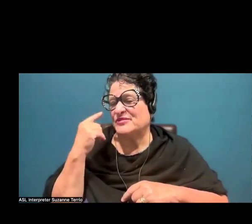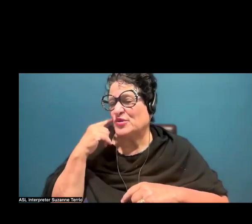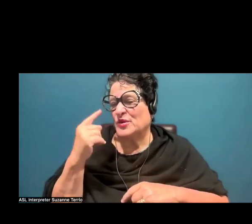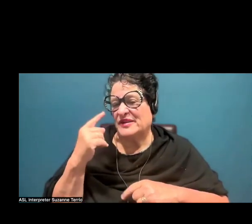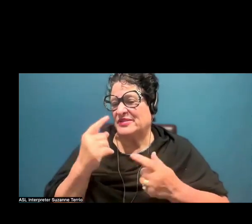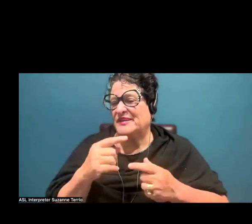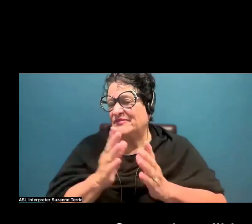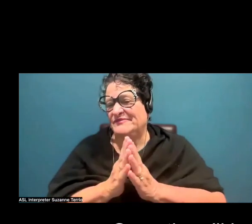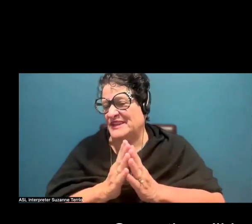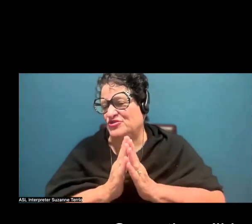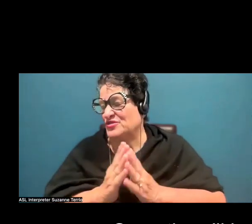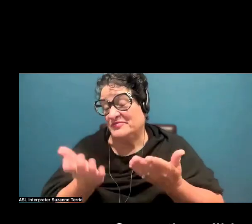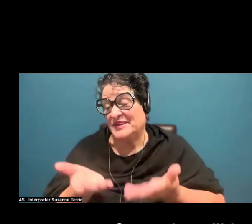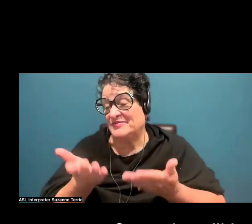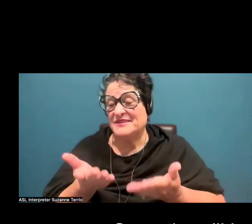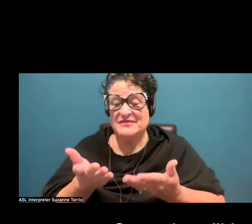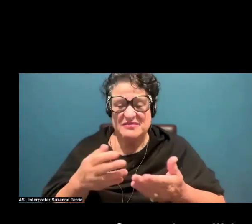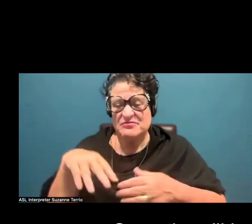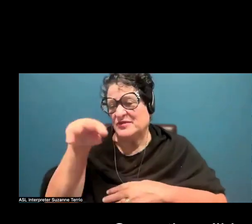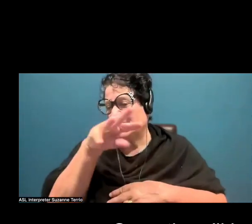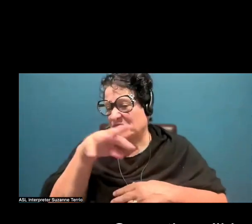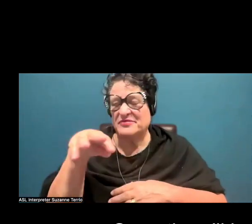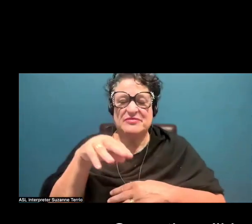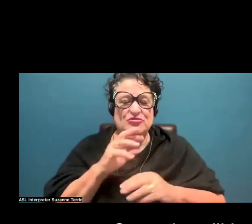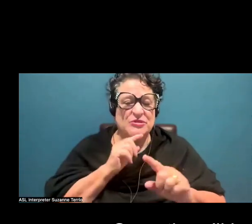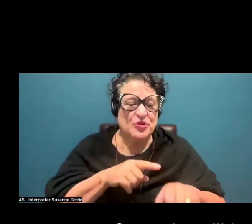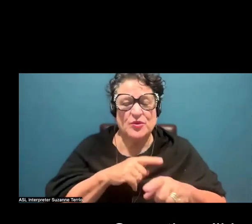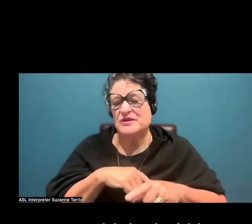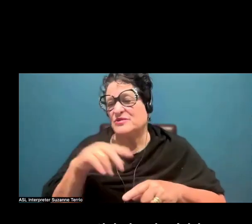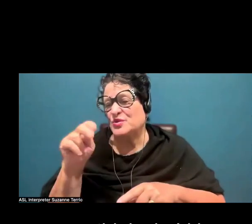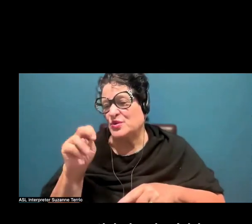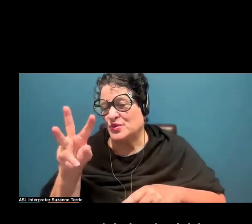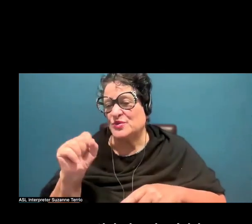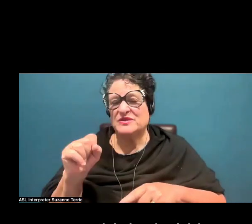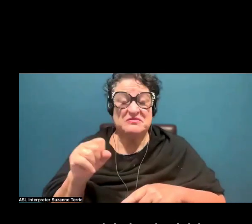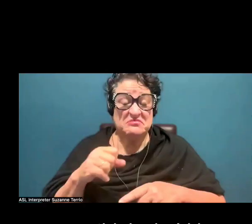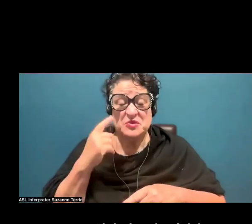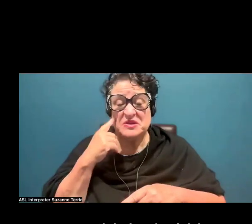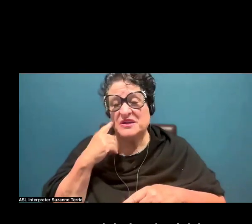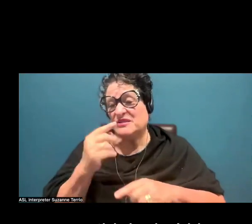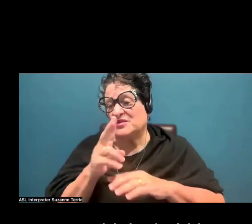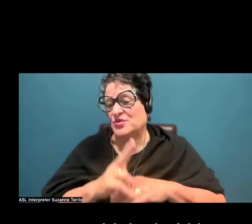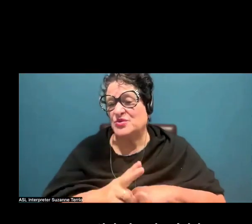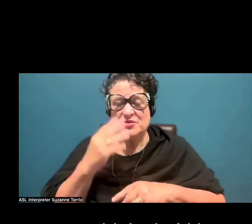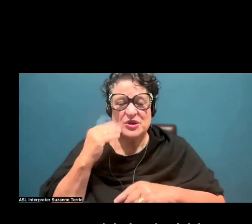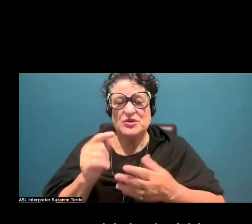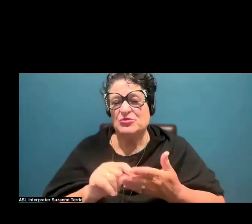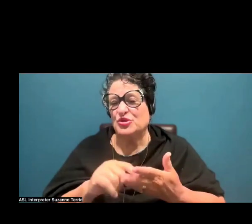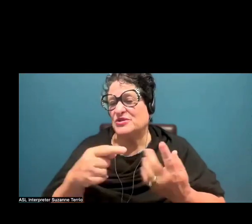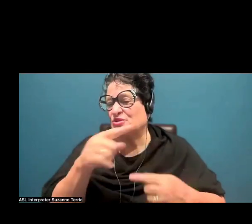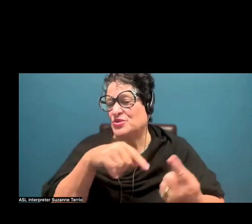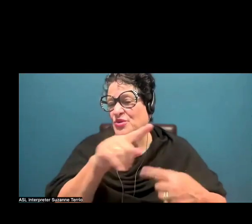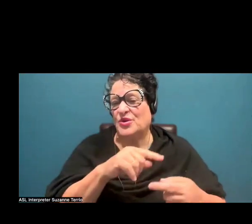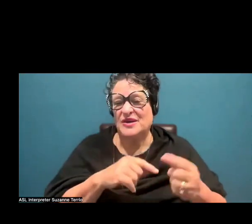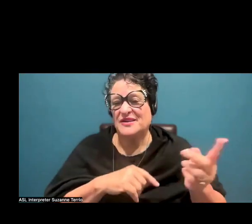she nervous? Sure, there'll be cameras there, reporters and news trucks, but you think she'd be used to that after the press tour she and her husband have done on